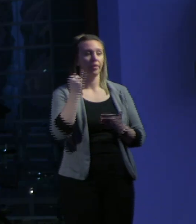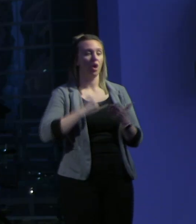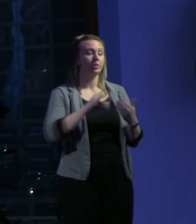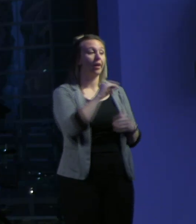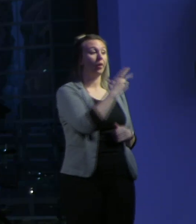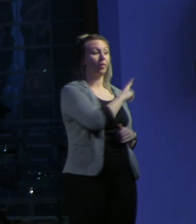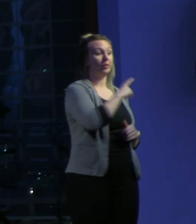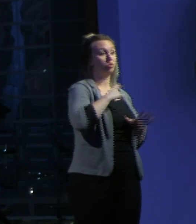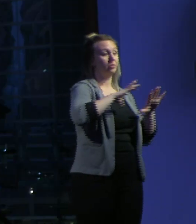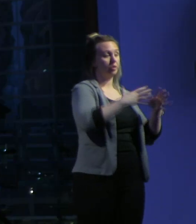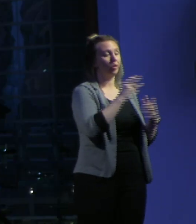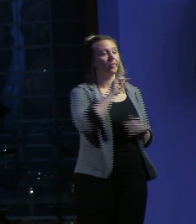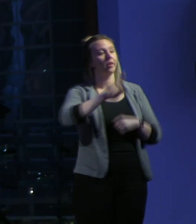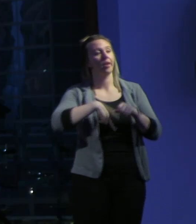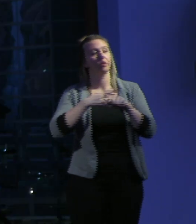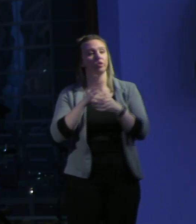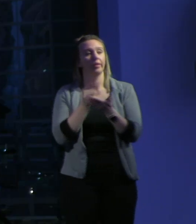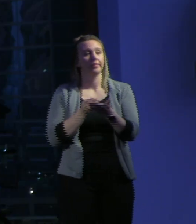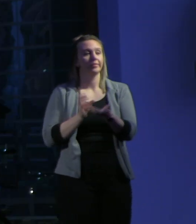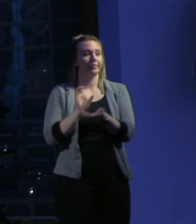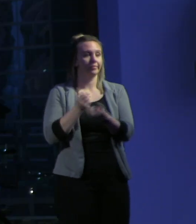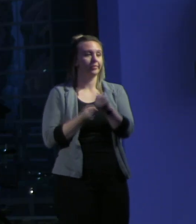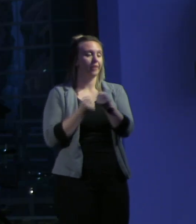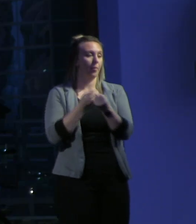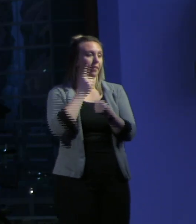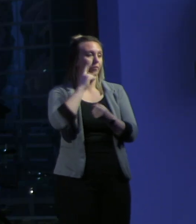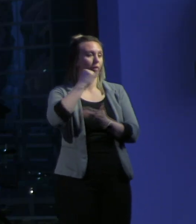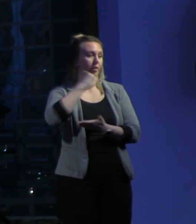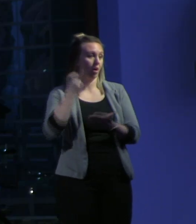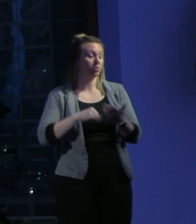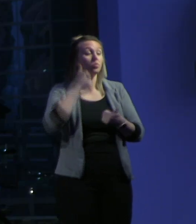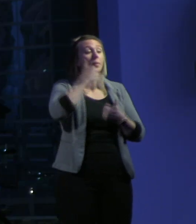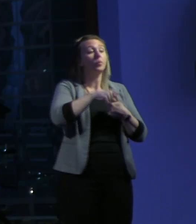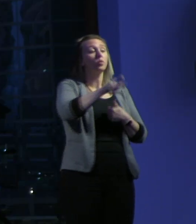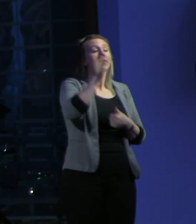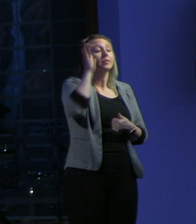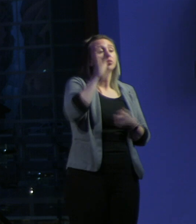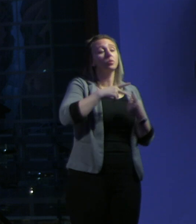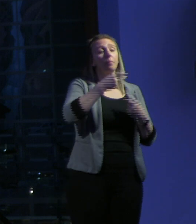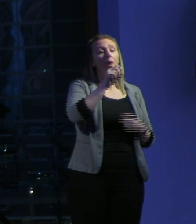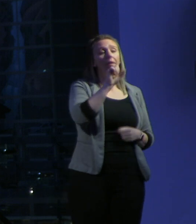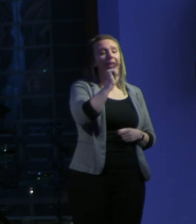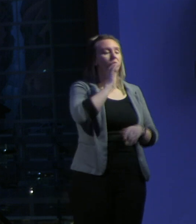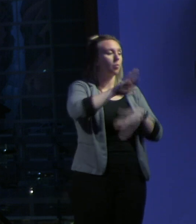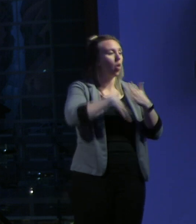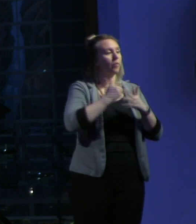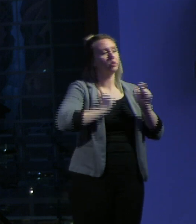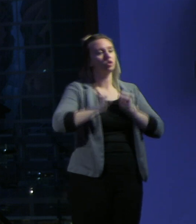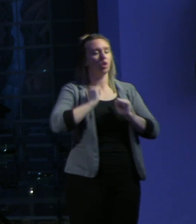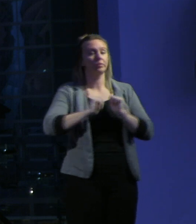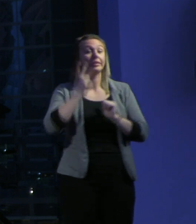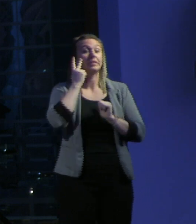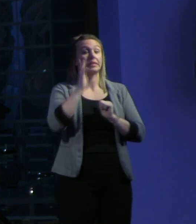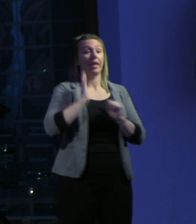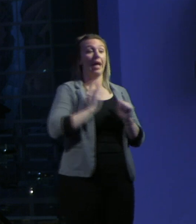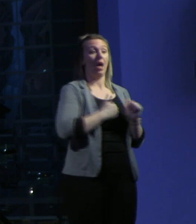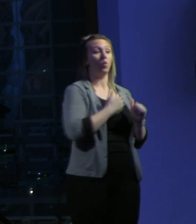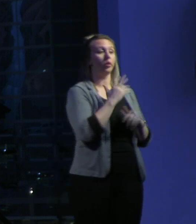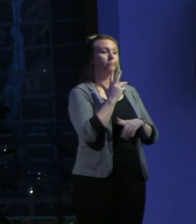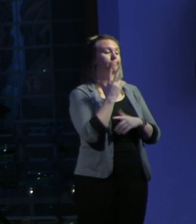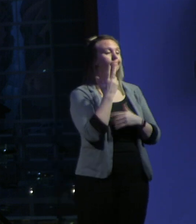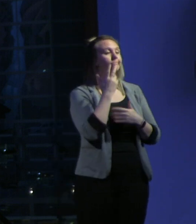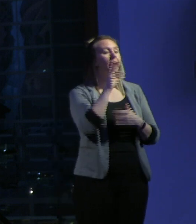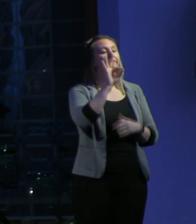National Endowment for the Arts. Remember, you can listen to podcasts from all our shows or see the flagship shows on our YouTube